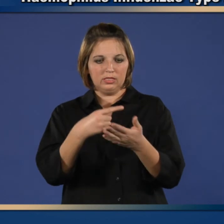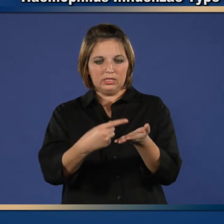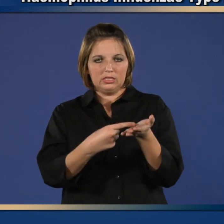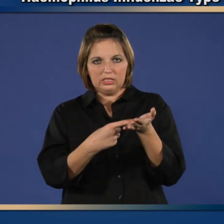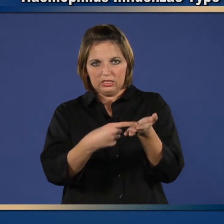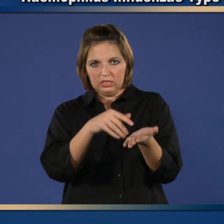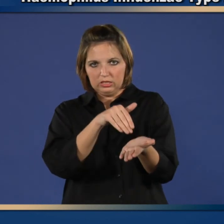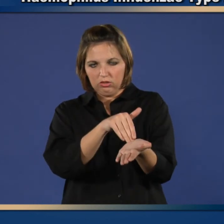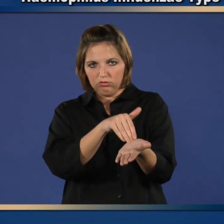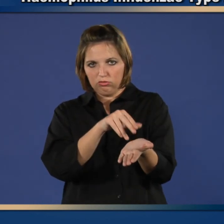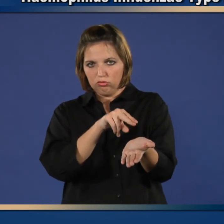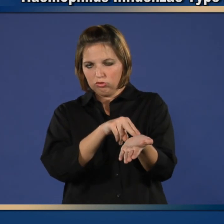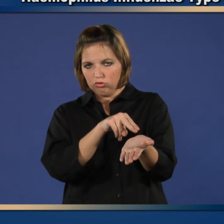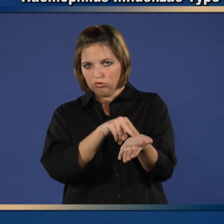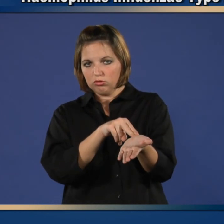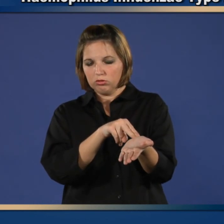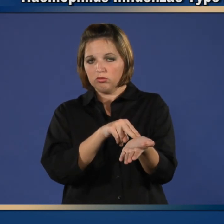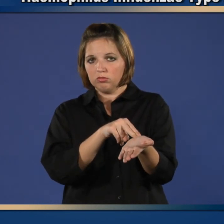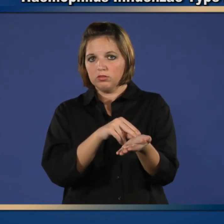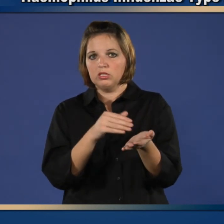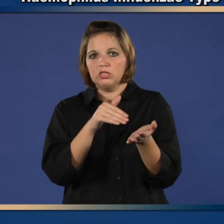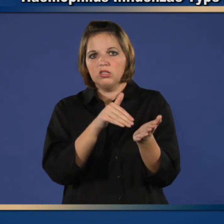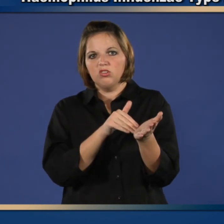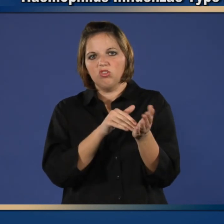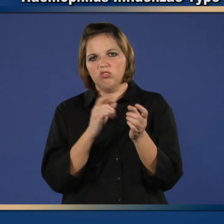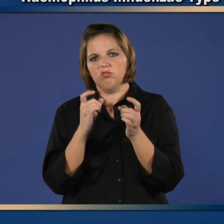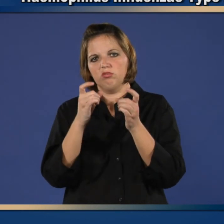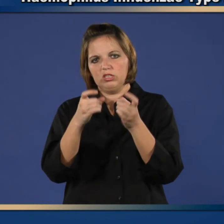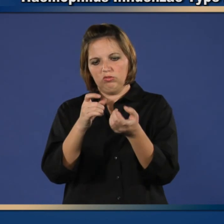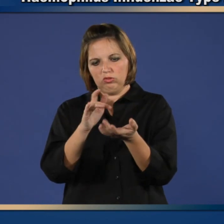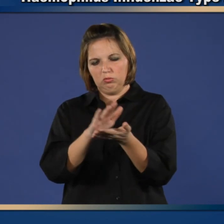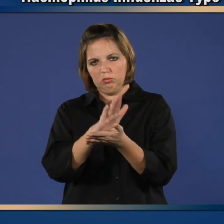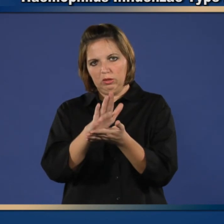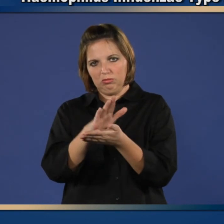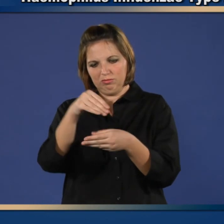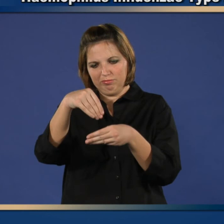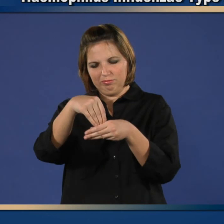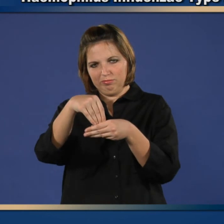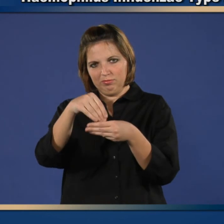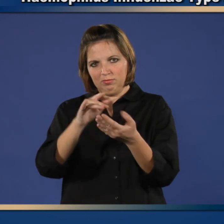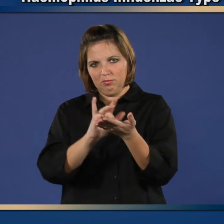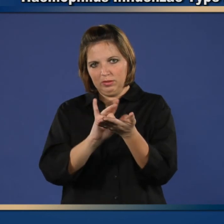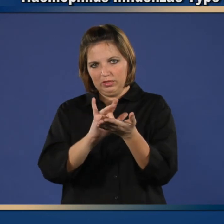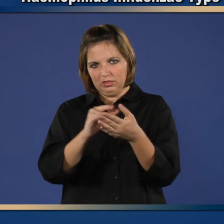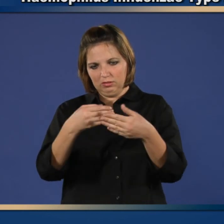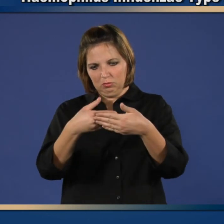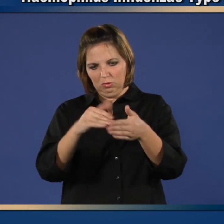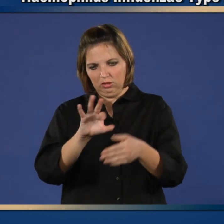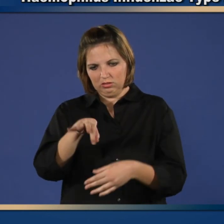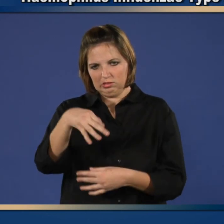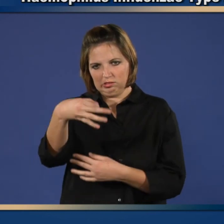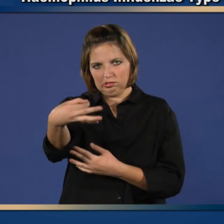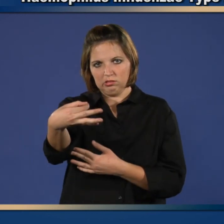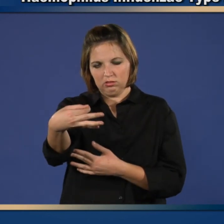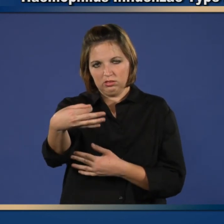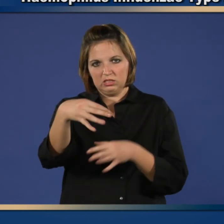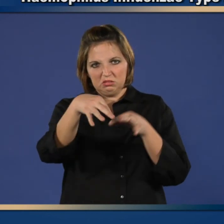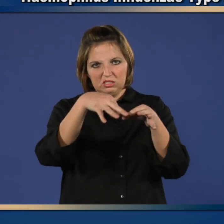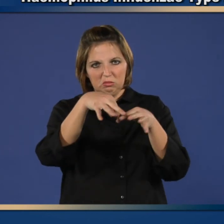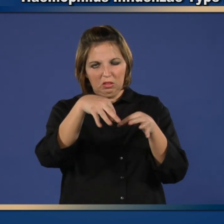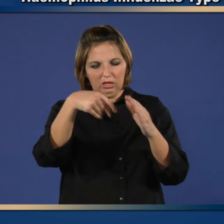Ask your doctor or nurse. They can give you the vaccine package insert or suggest other sources